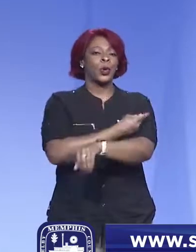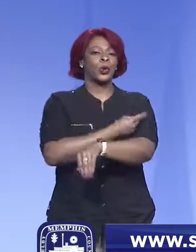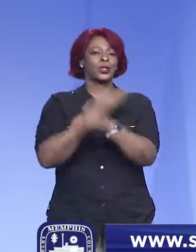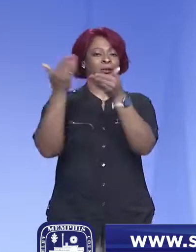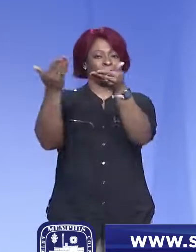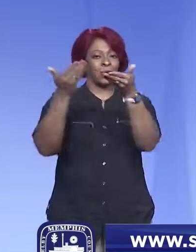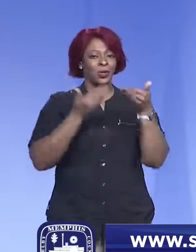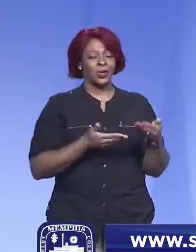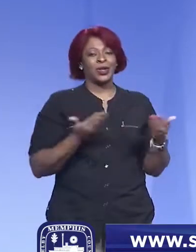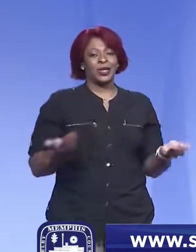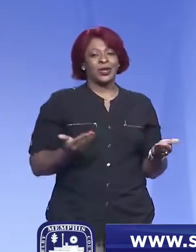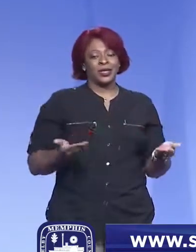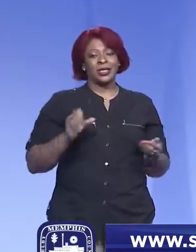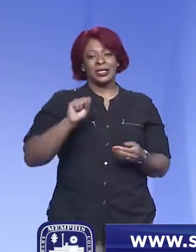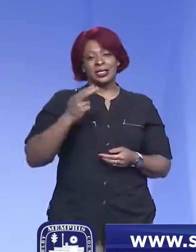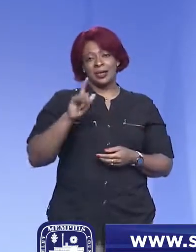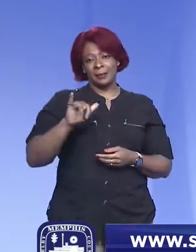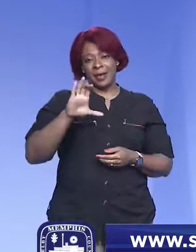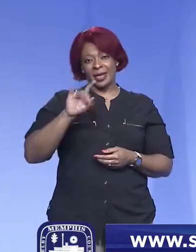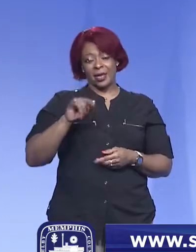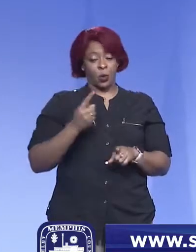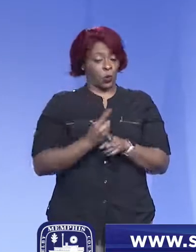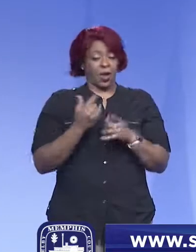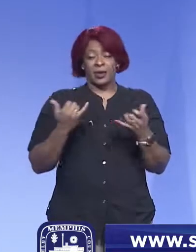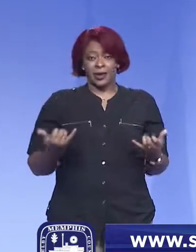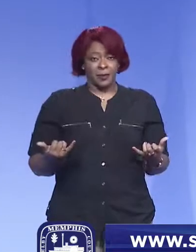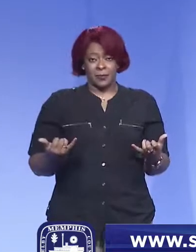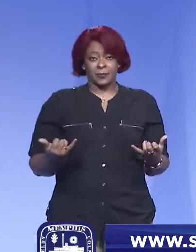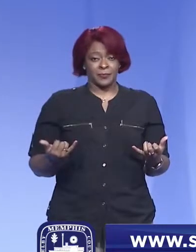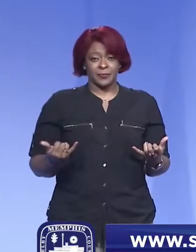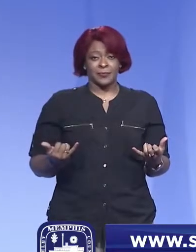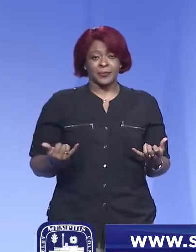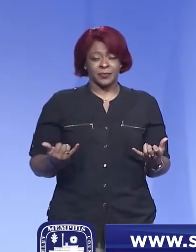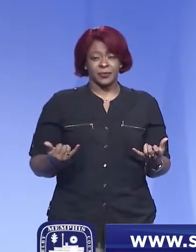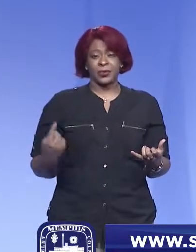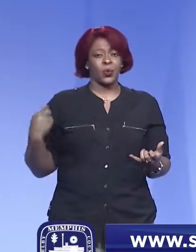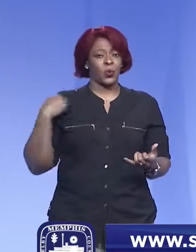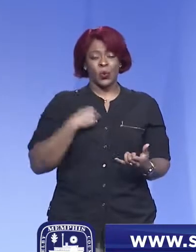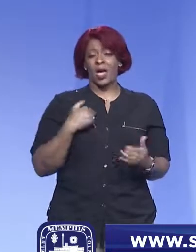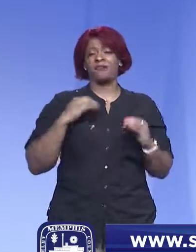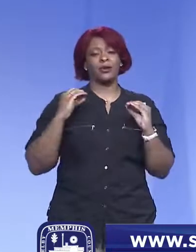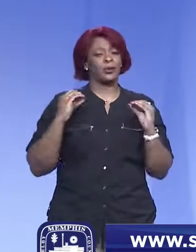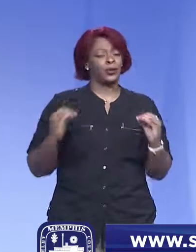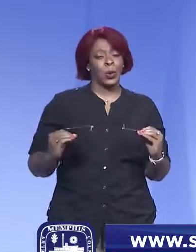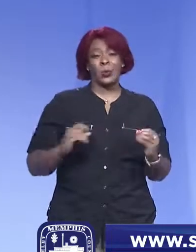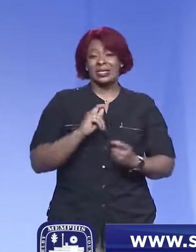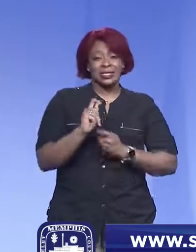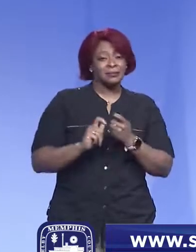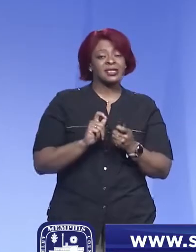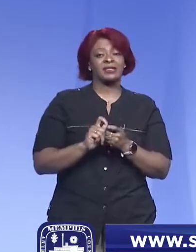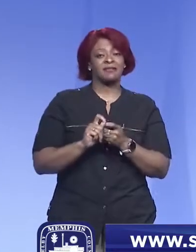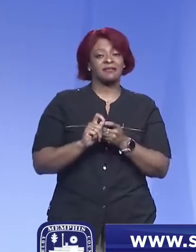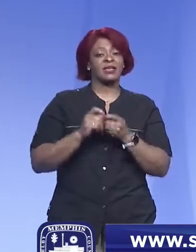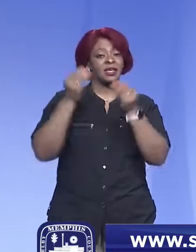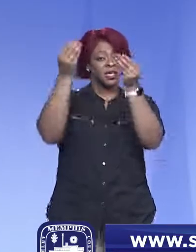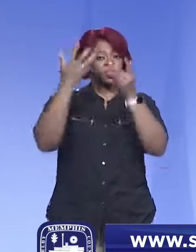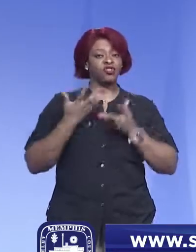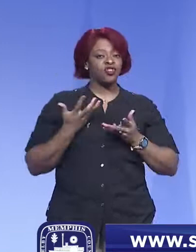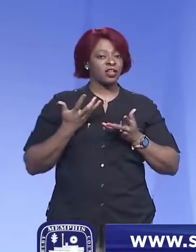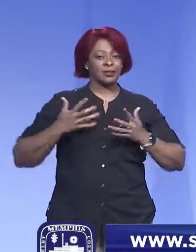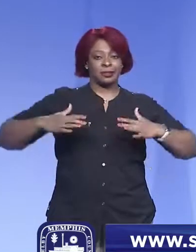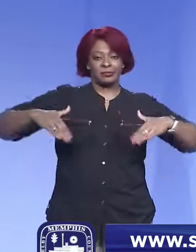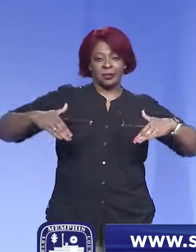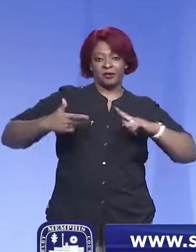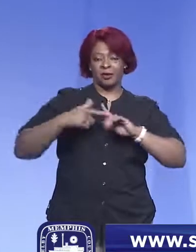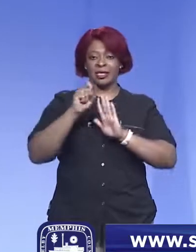Shelby County. But at this point in time, we've had no specific instructions from